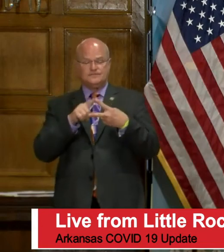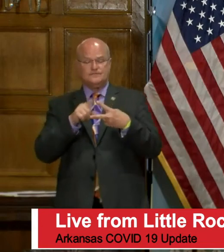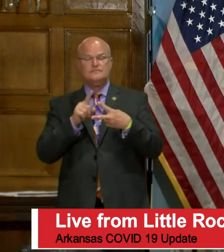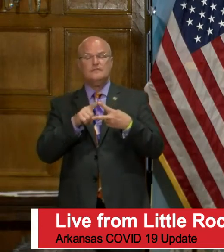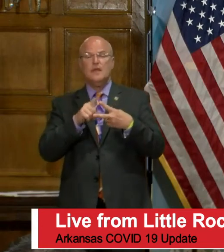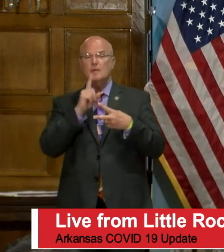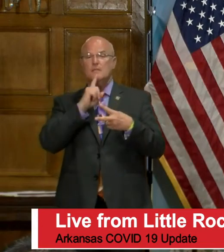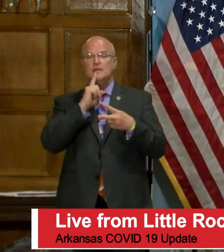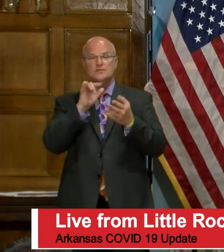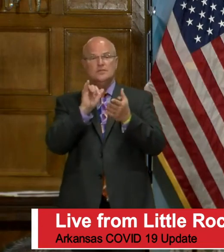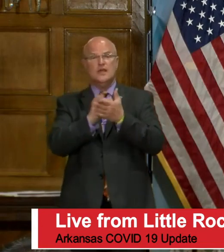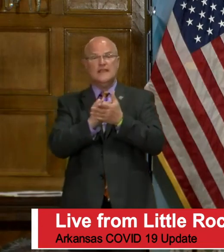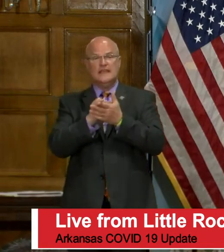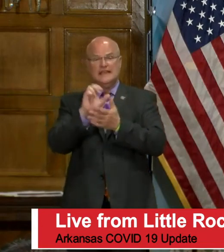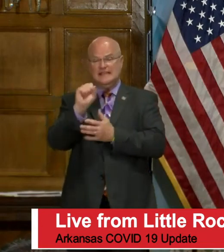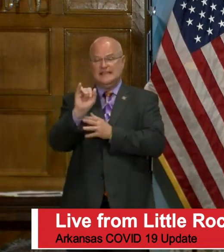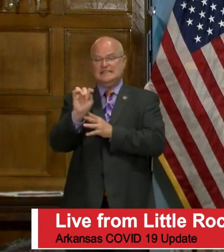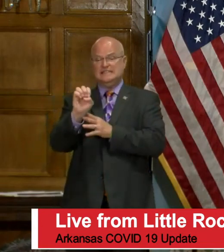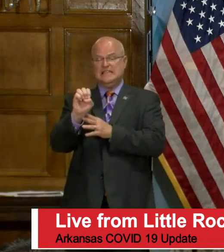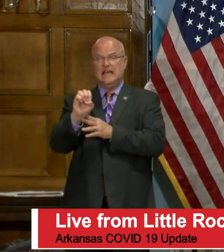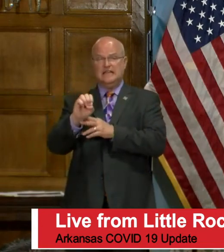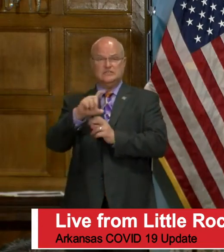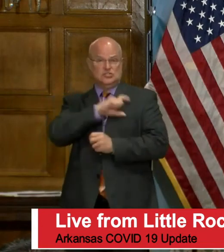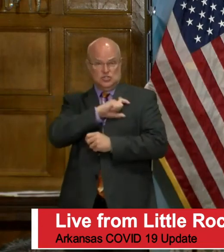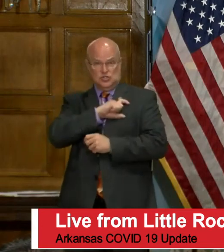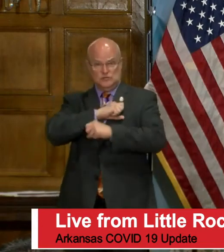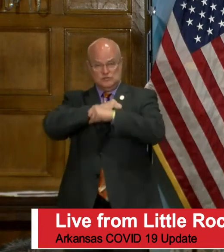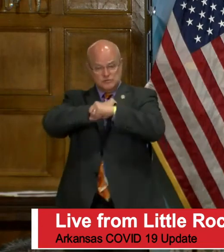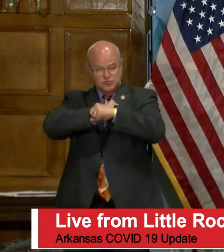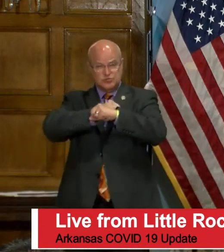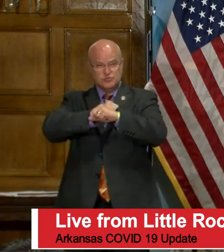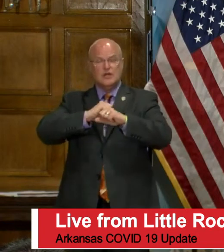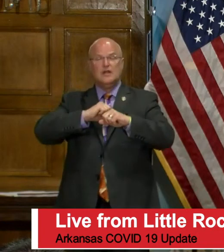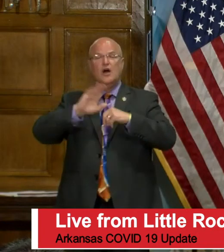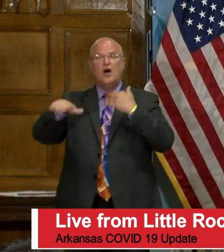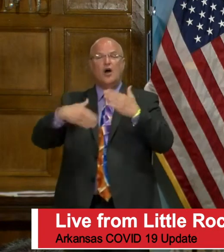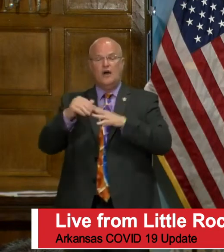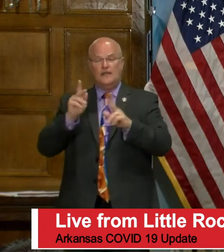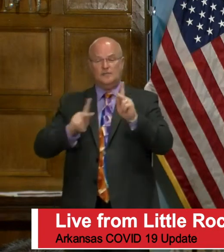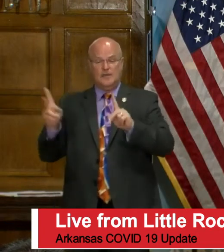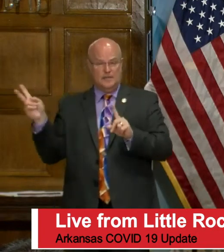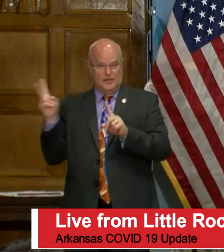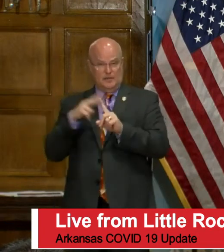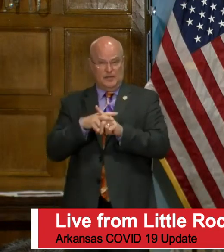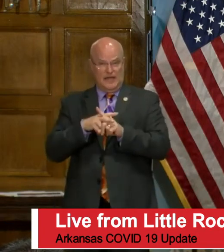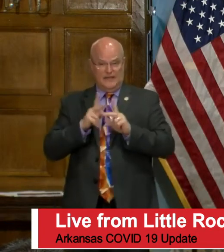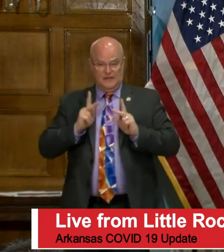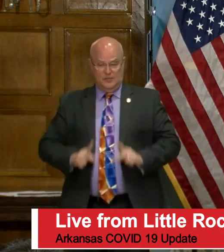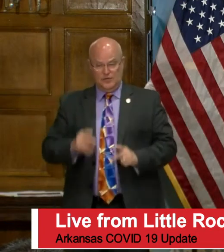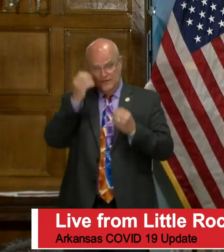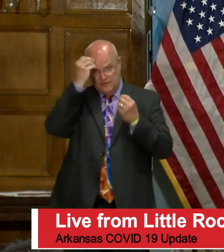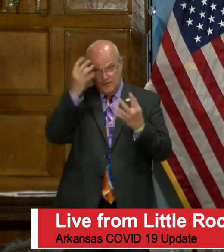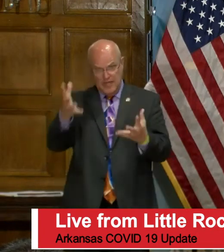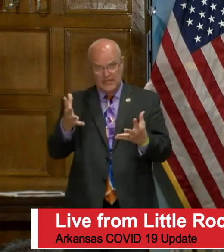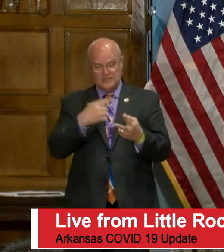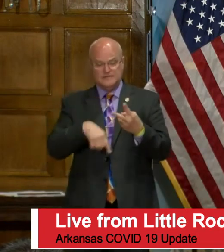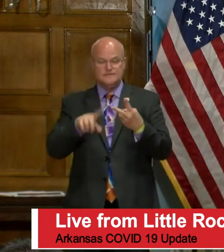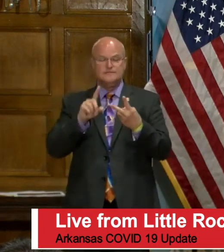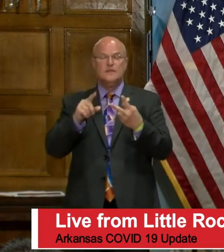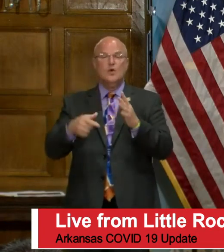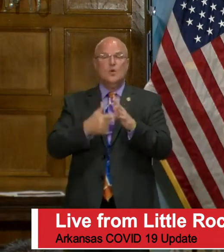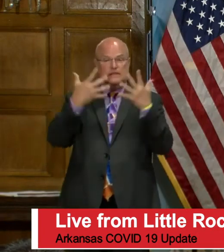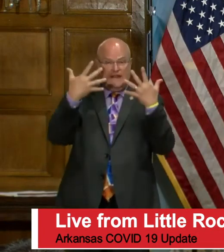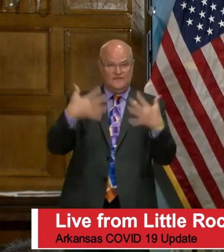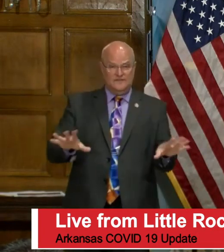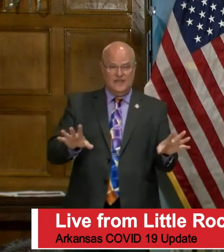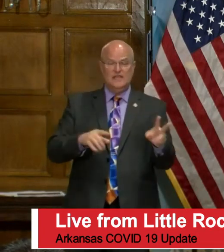is, one, to make sure that the site is secure to protect all of the applicants' personal information, and then once